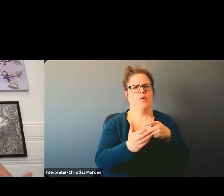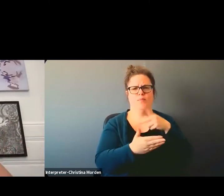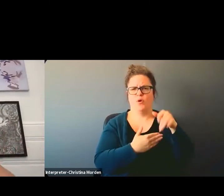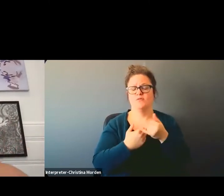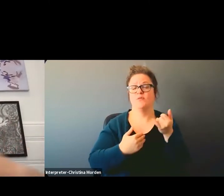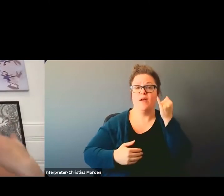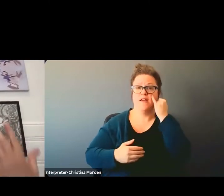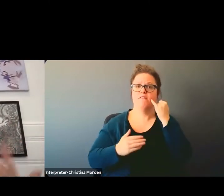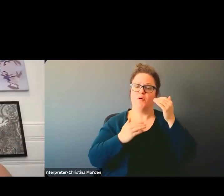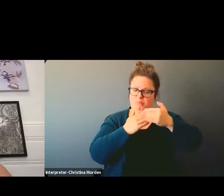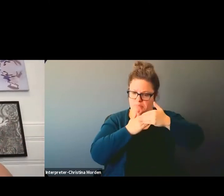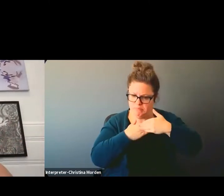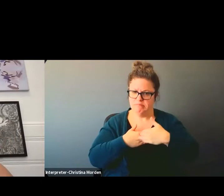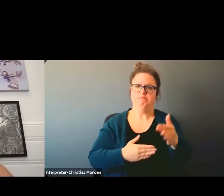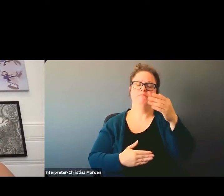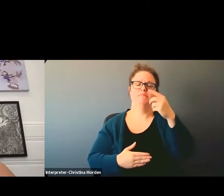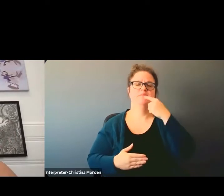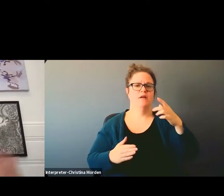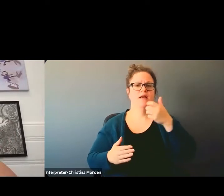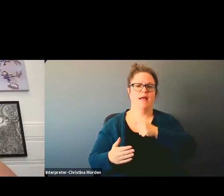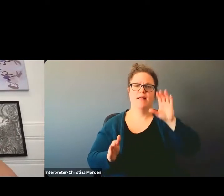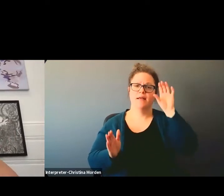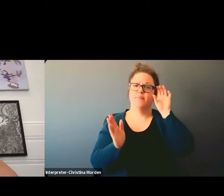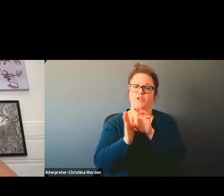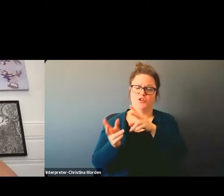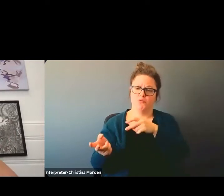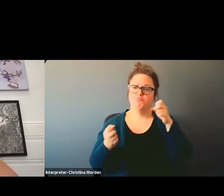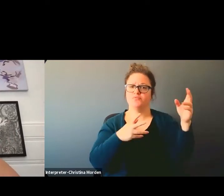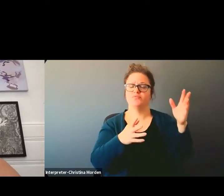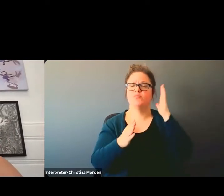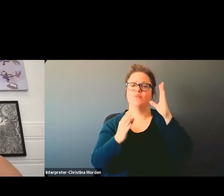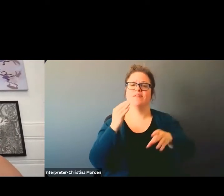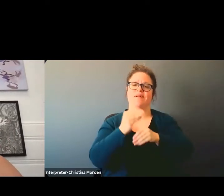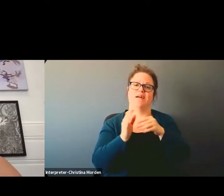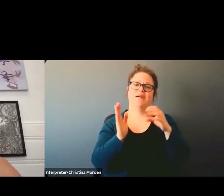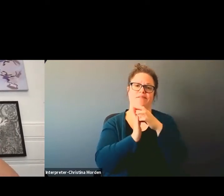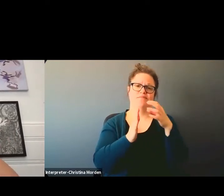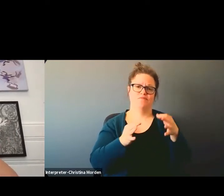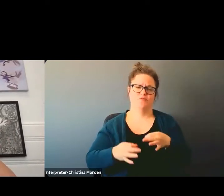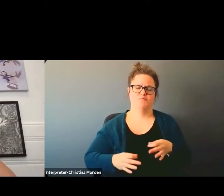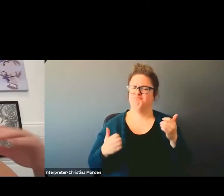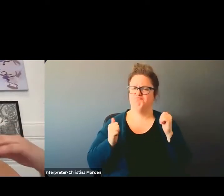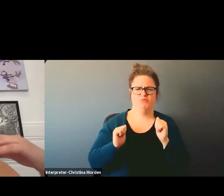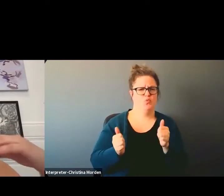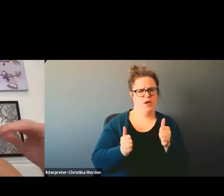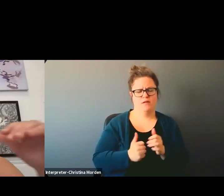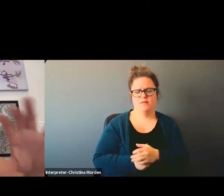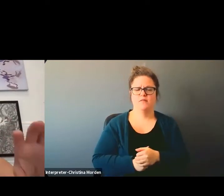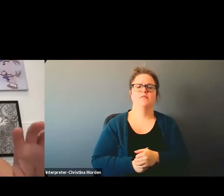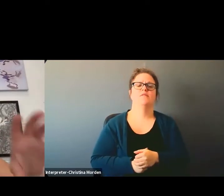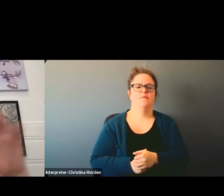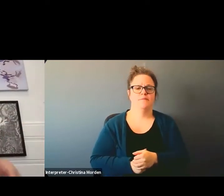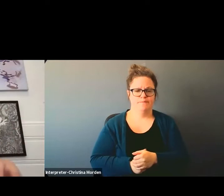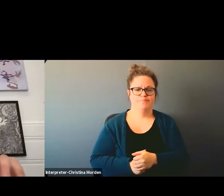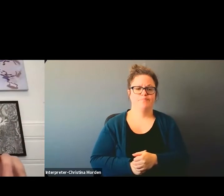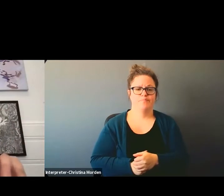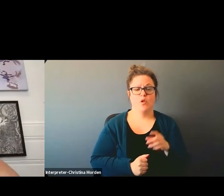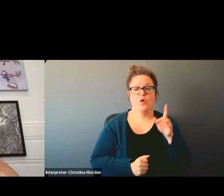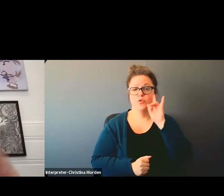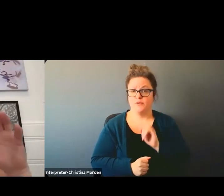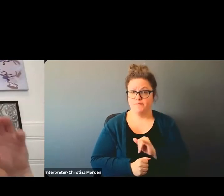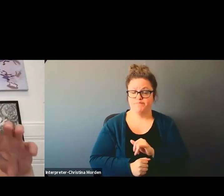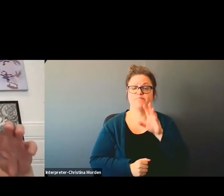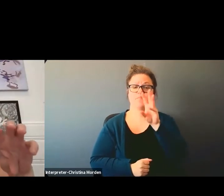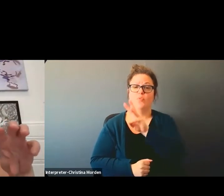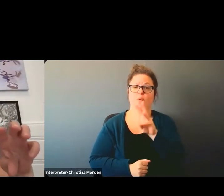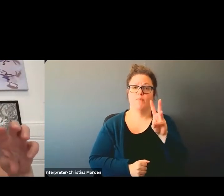start now and just make it a part of your practice, that's really great. So basically the way it works is that on websites, when